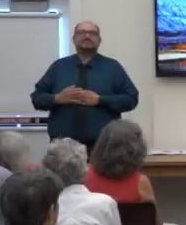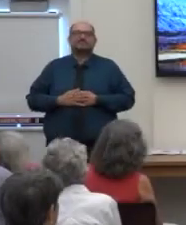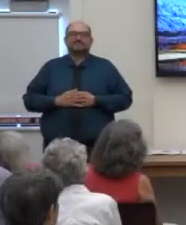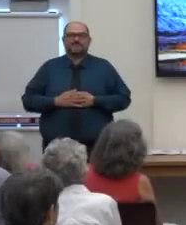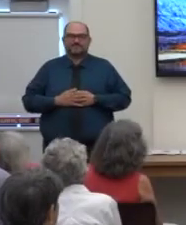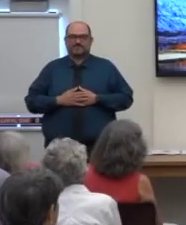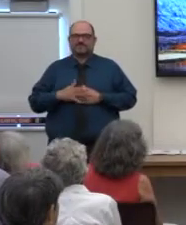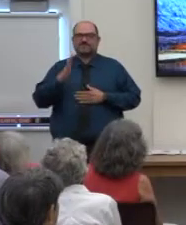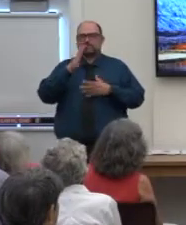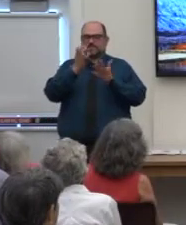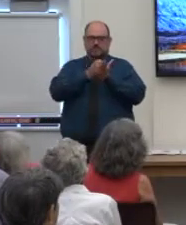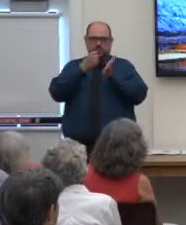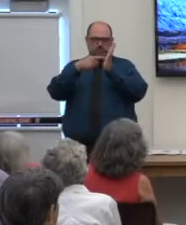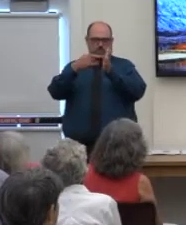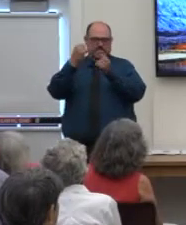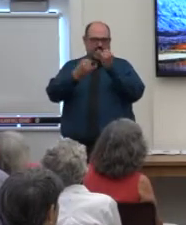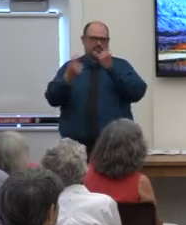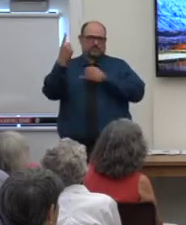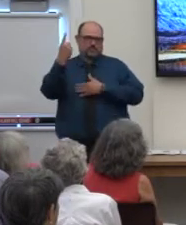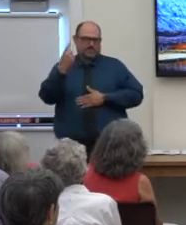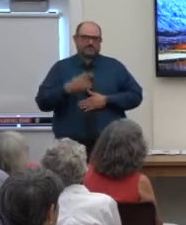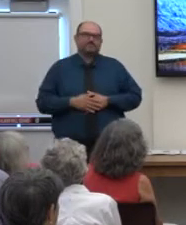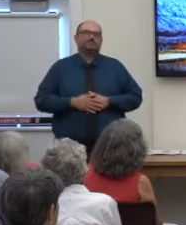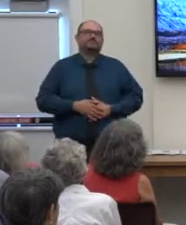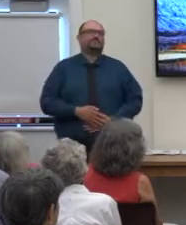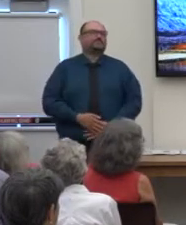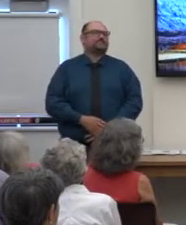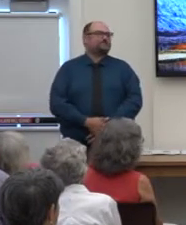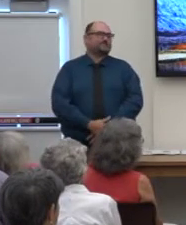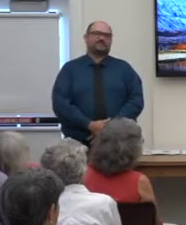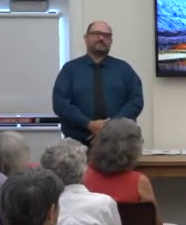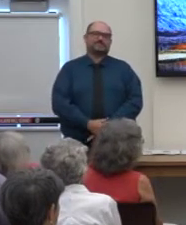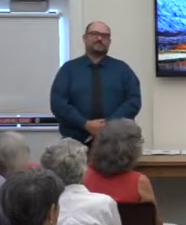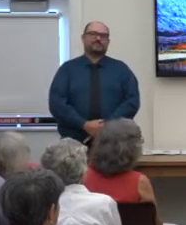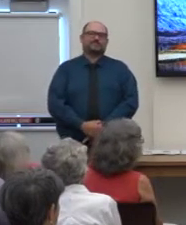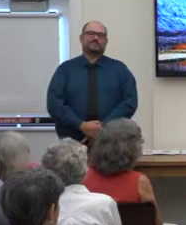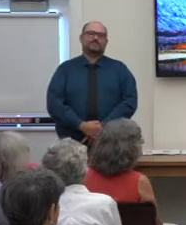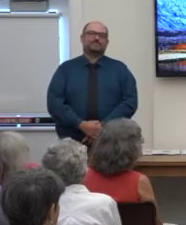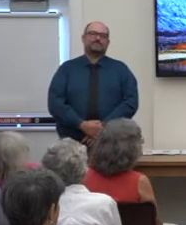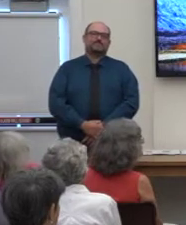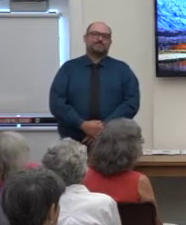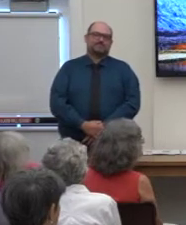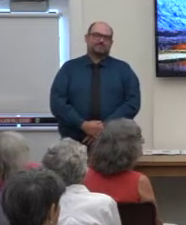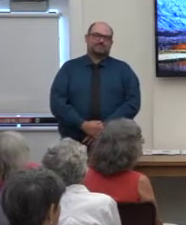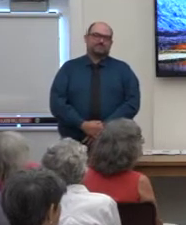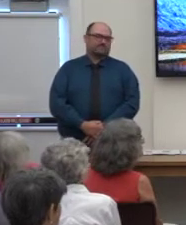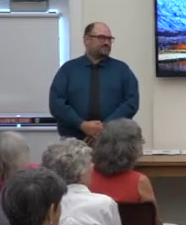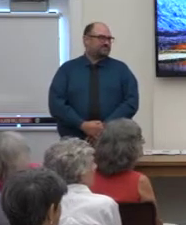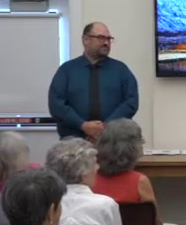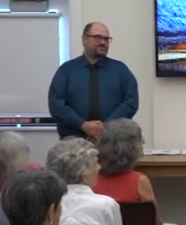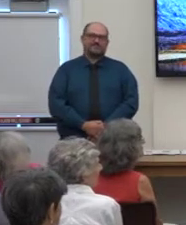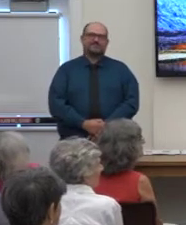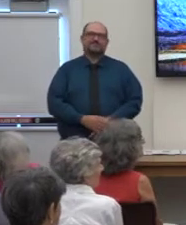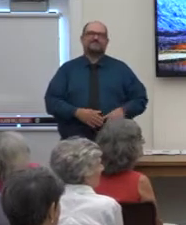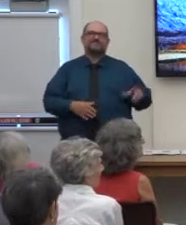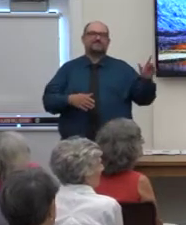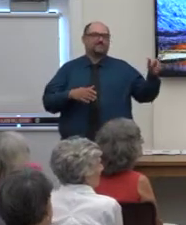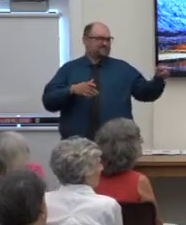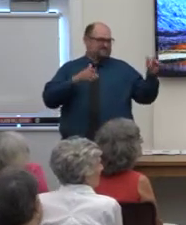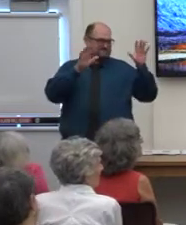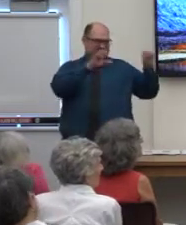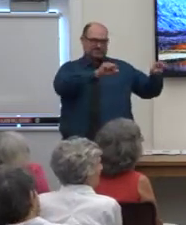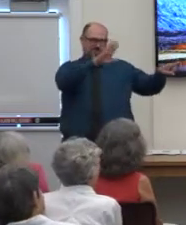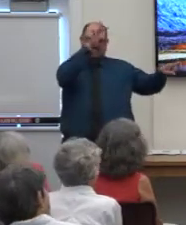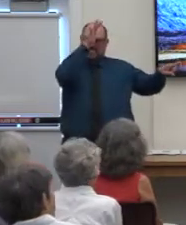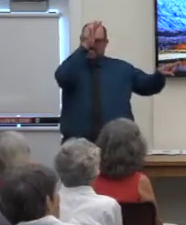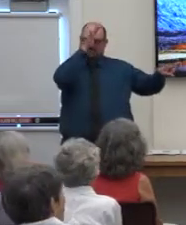The last person we hear from is, I'm usurping your father. Go right